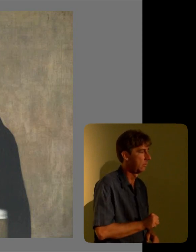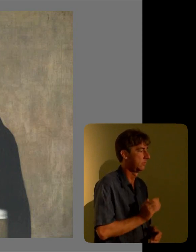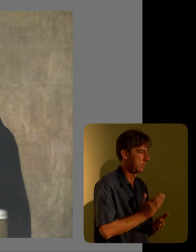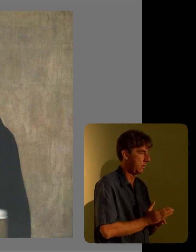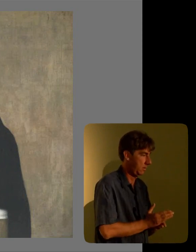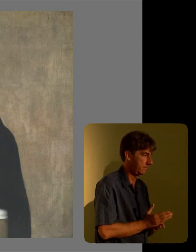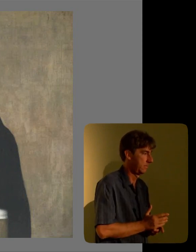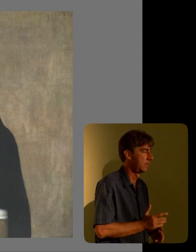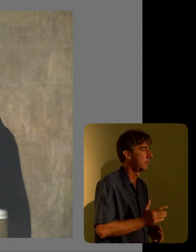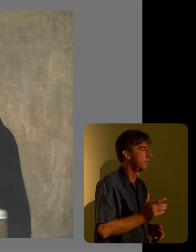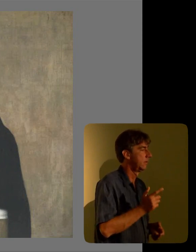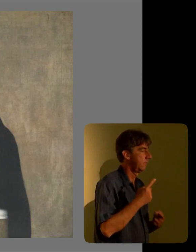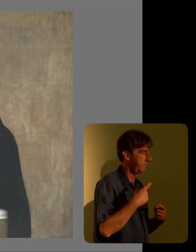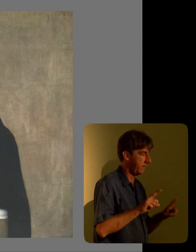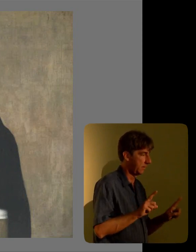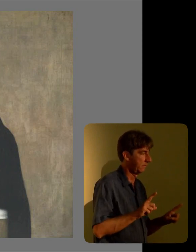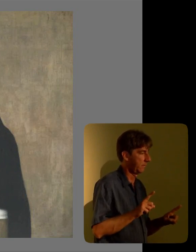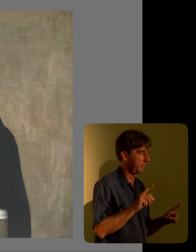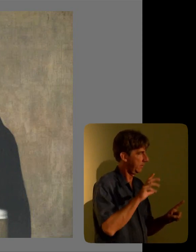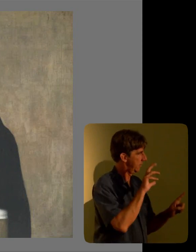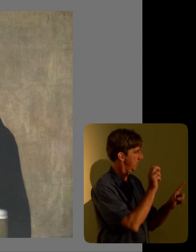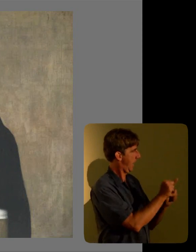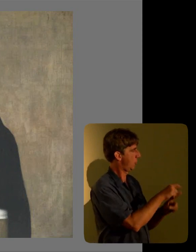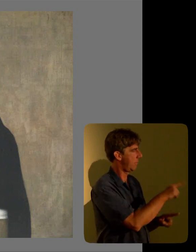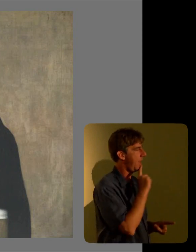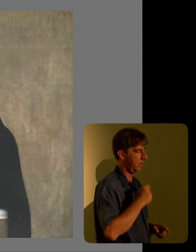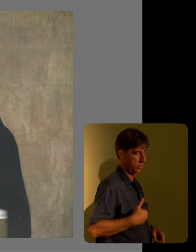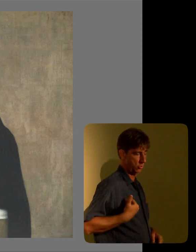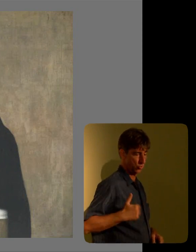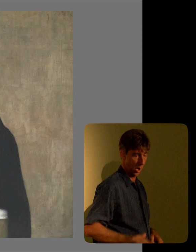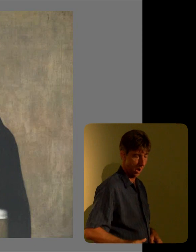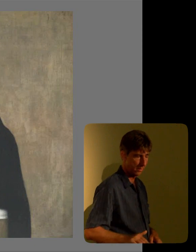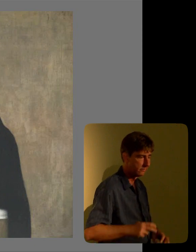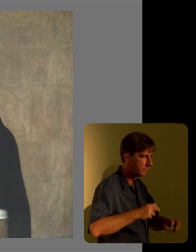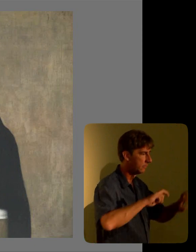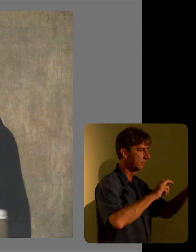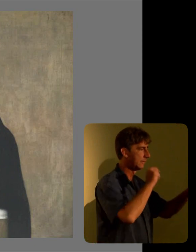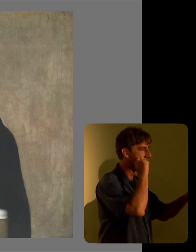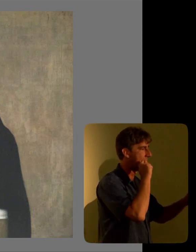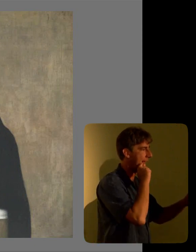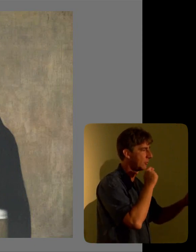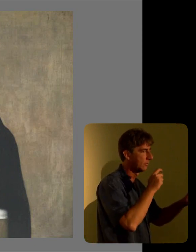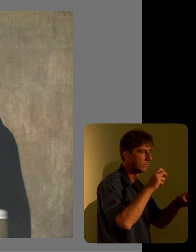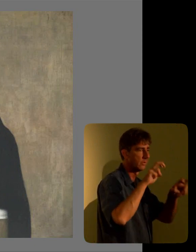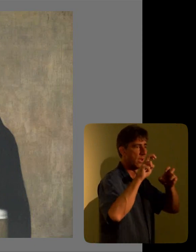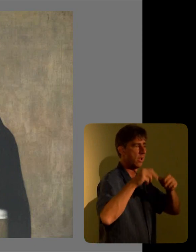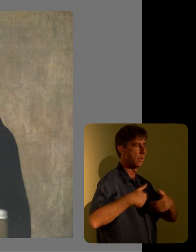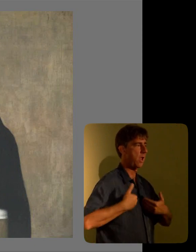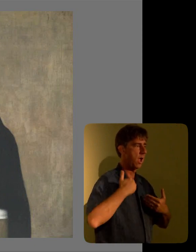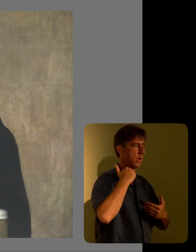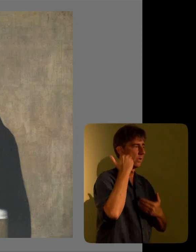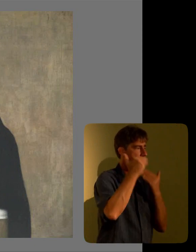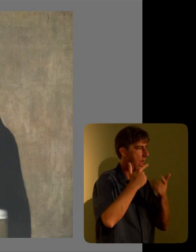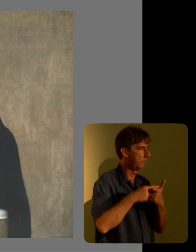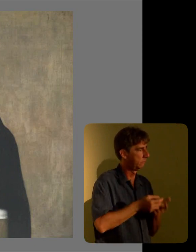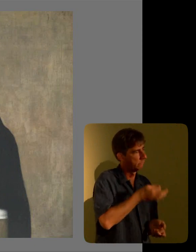effectively captures that transition from childhood into adolescence to young adulthood. It's very, very,